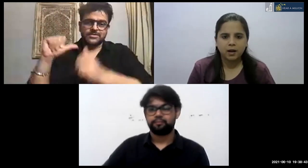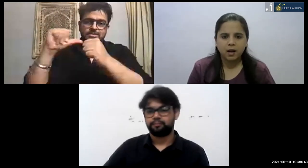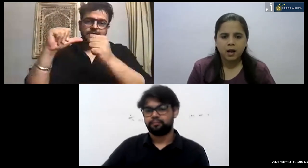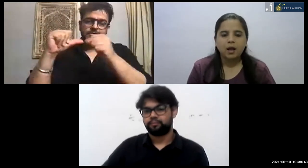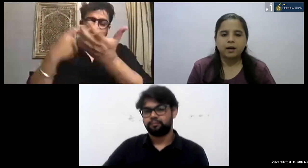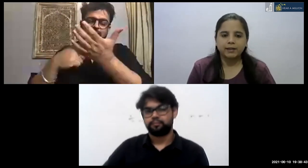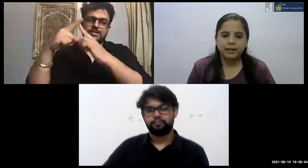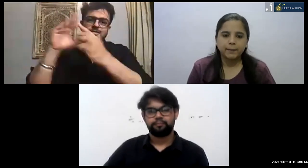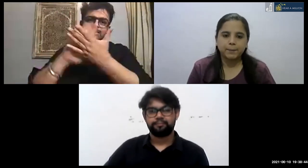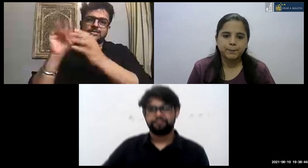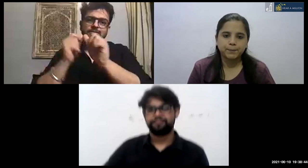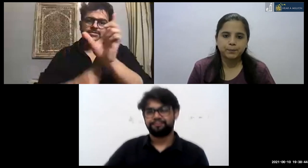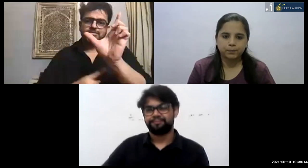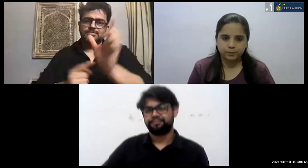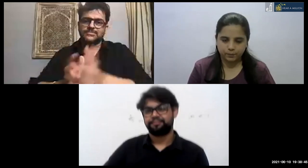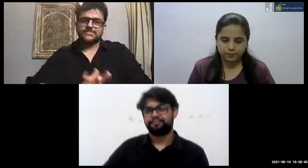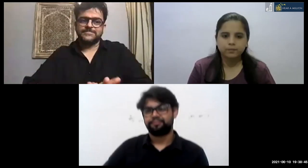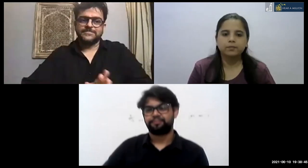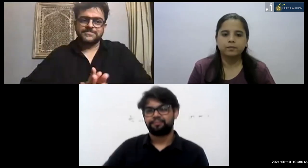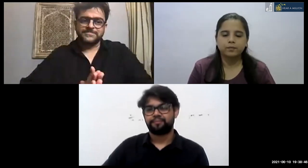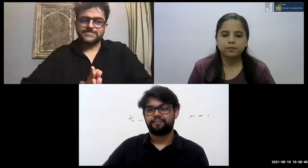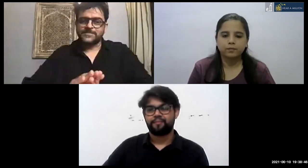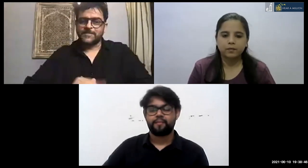be Arate.